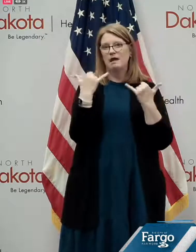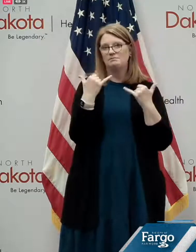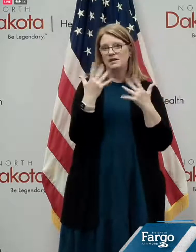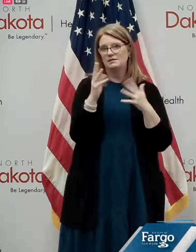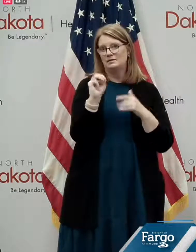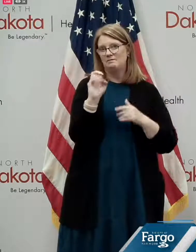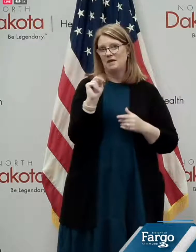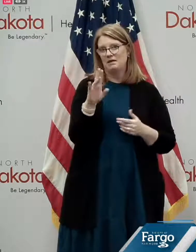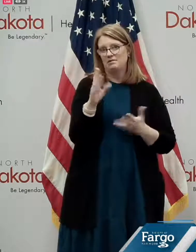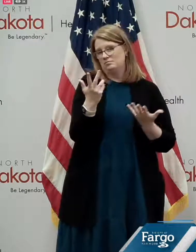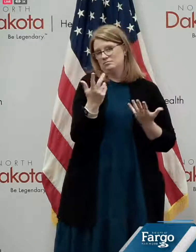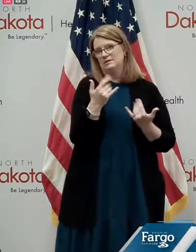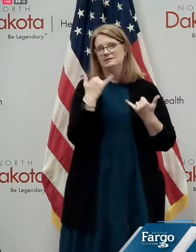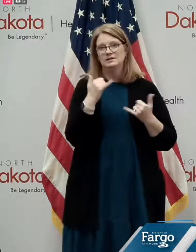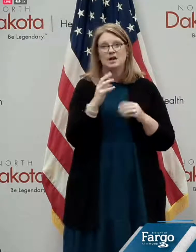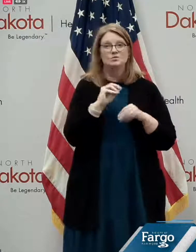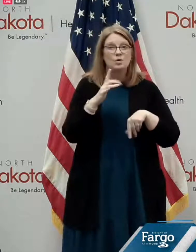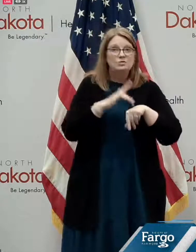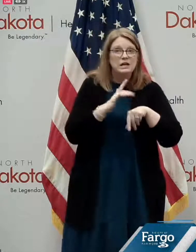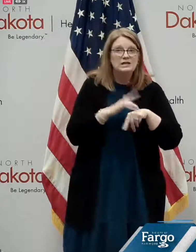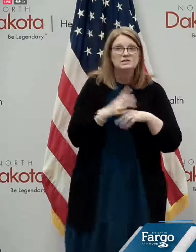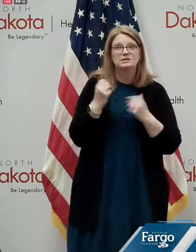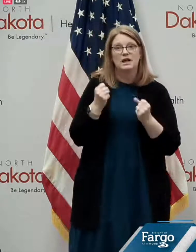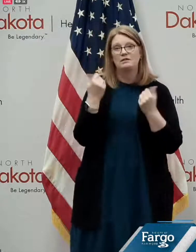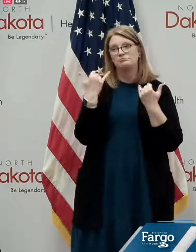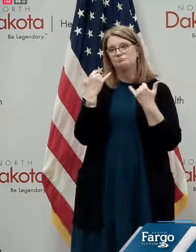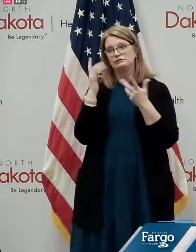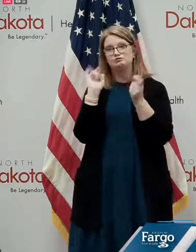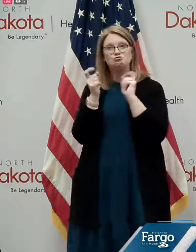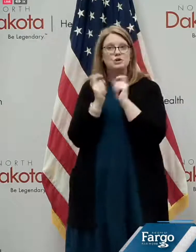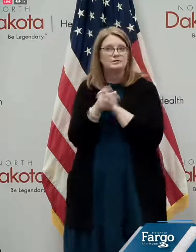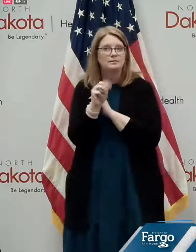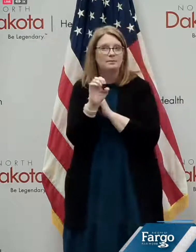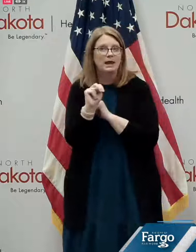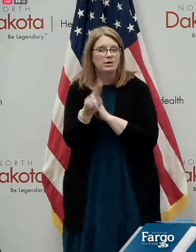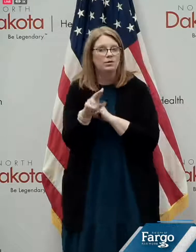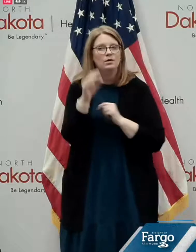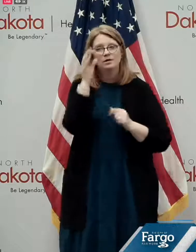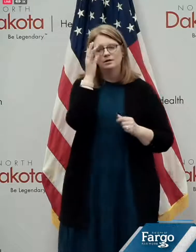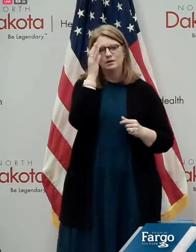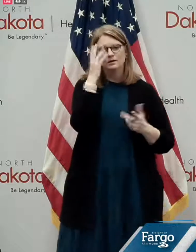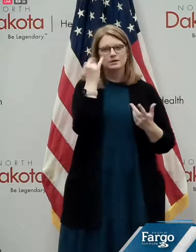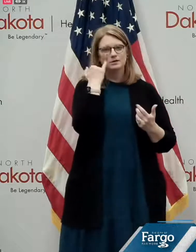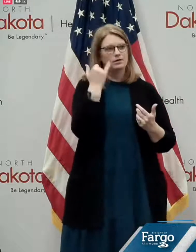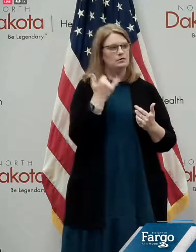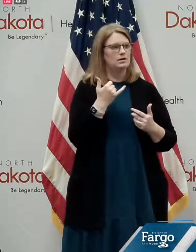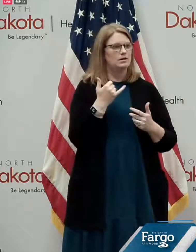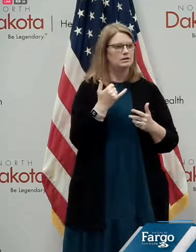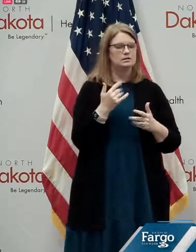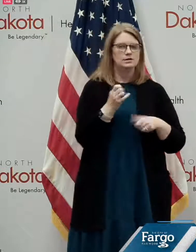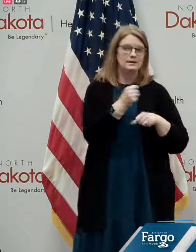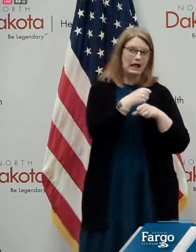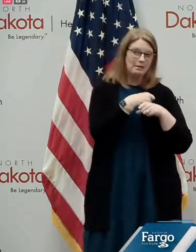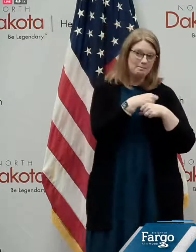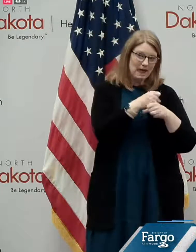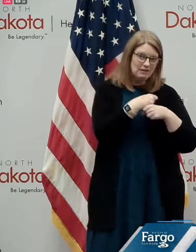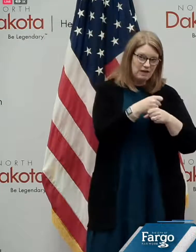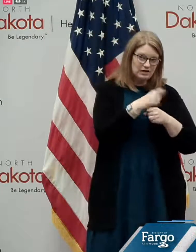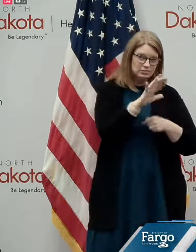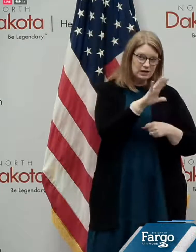day. Not only is it now touchless, but you can update your menu every day. Also, if we want to move a little bit over to manufacturing